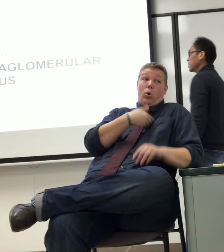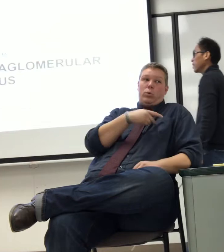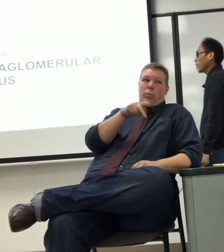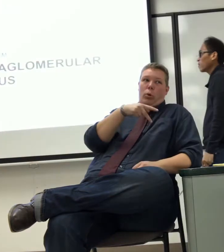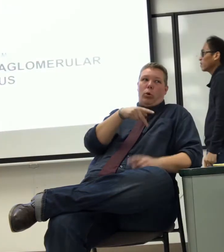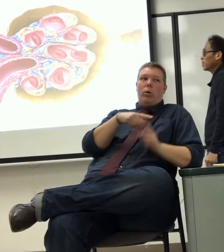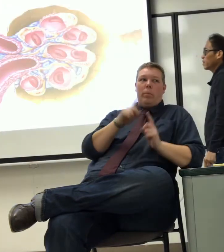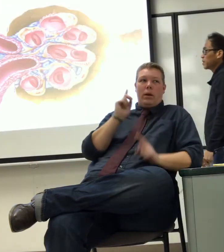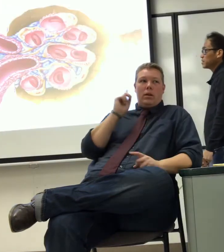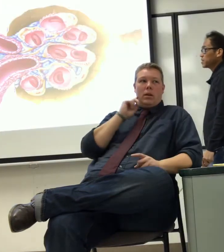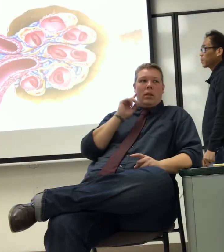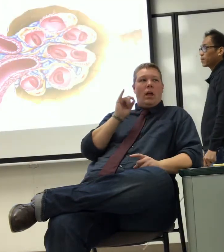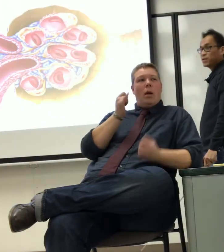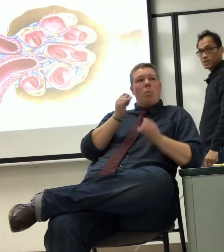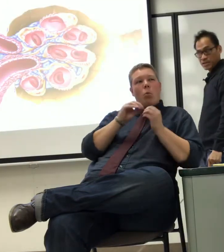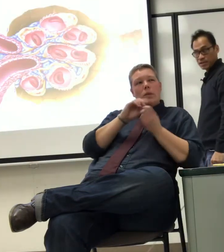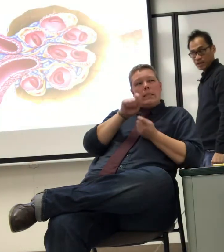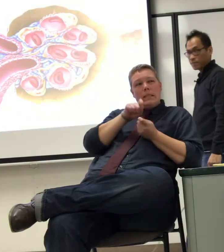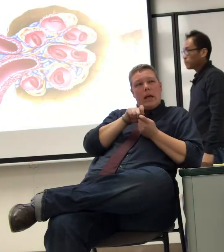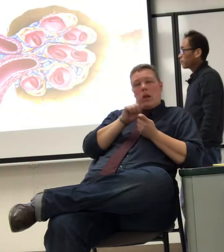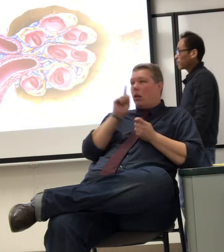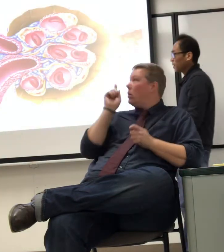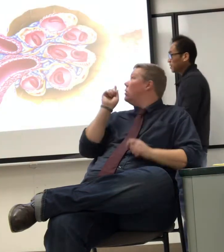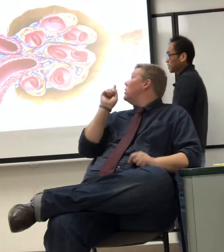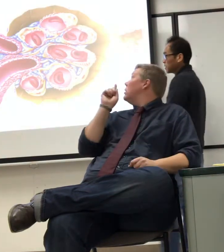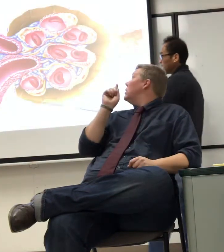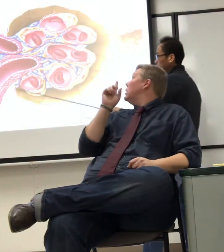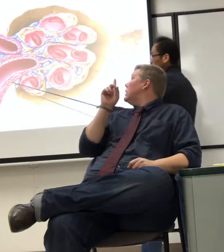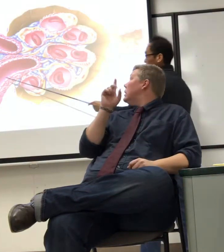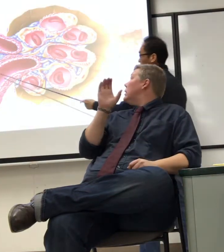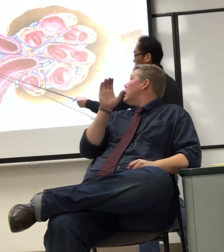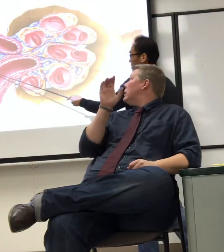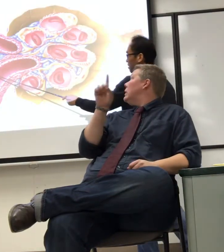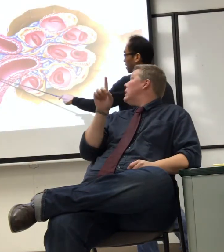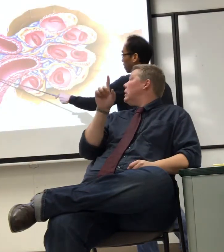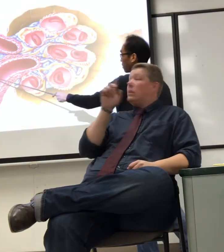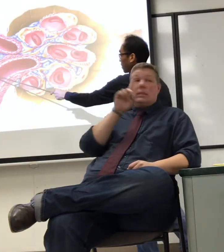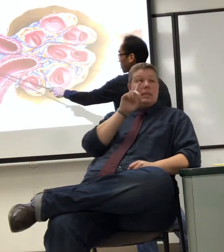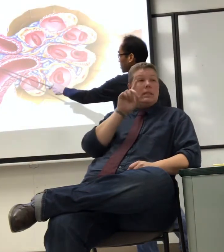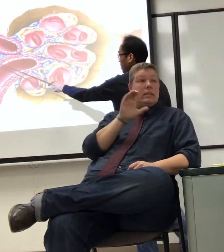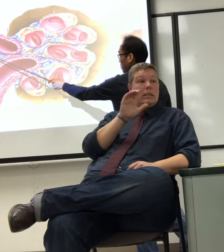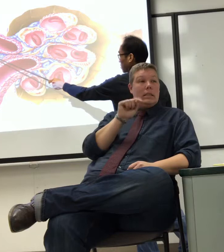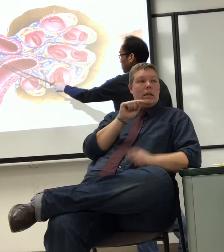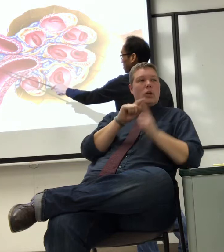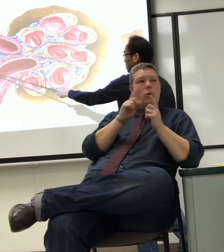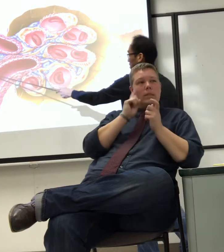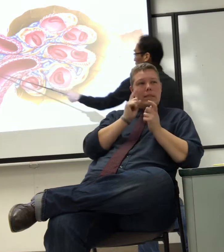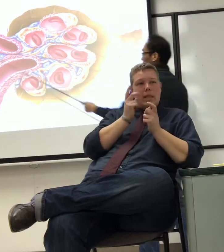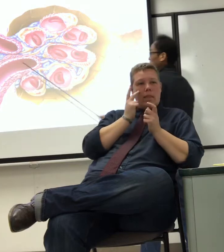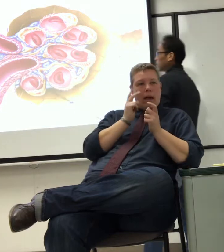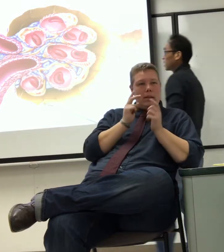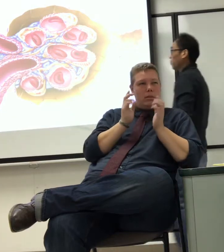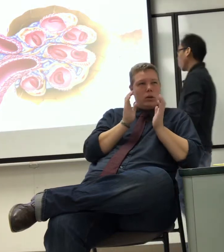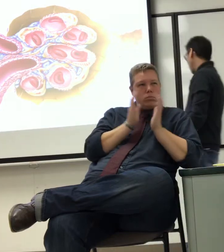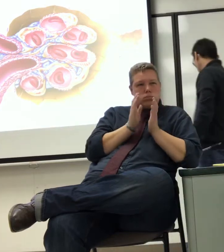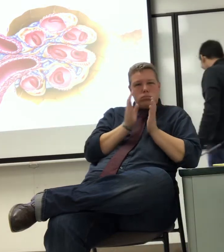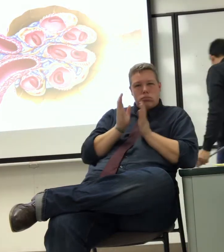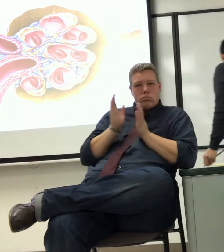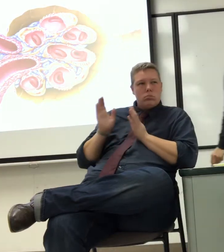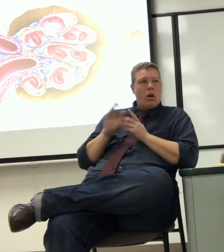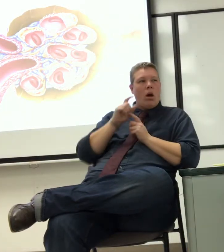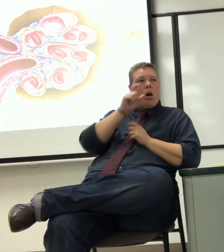little more detail. You can see it's part of the DCT. You can see it's densely packed columnar cells. Number